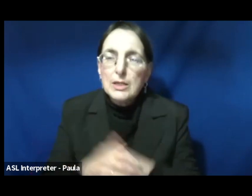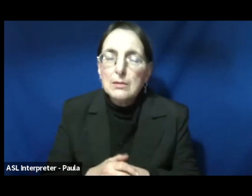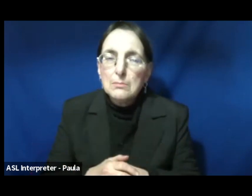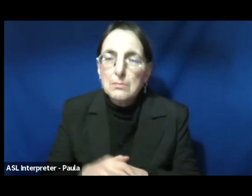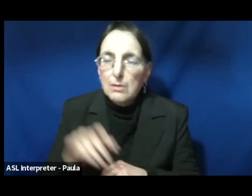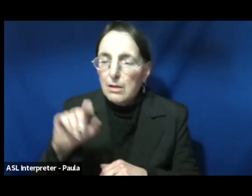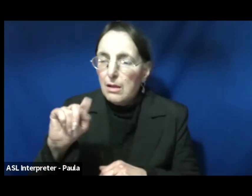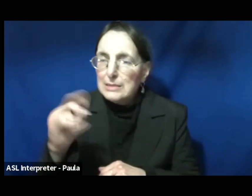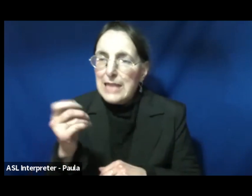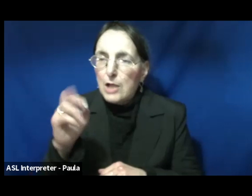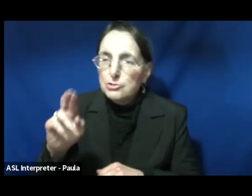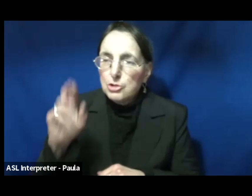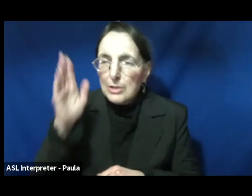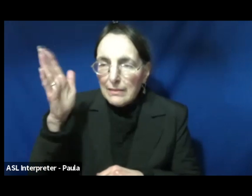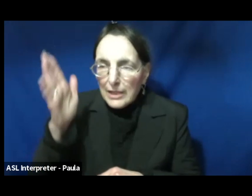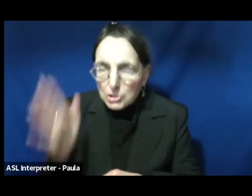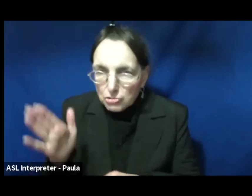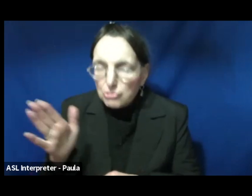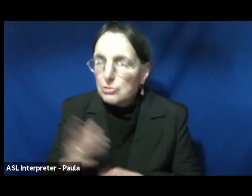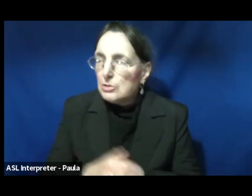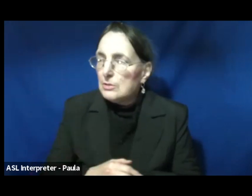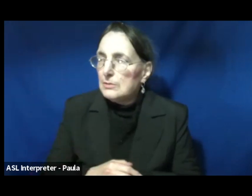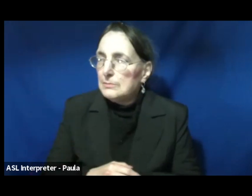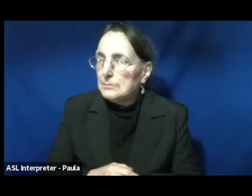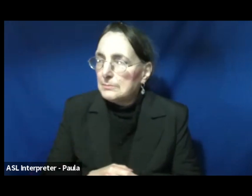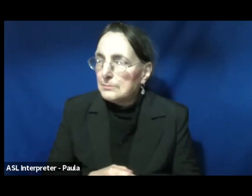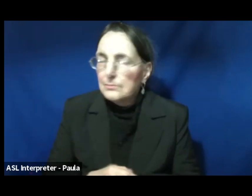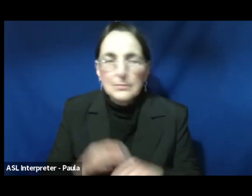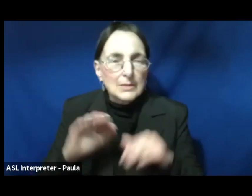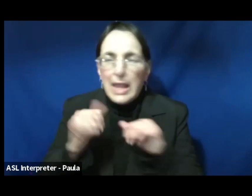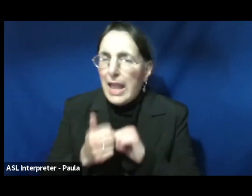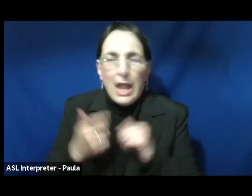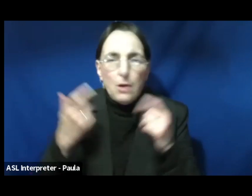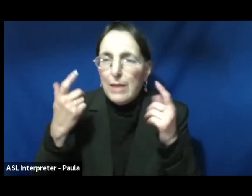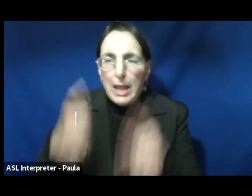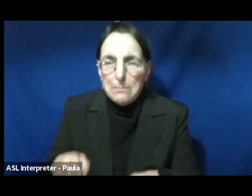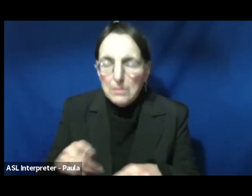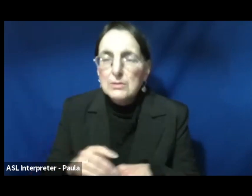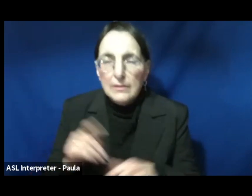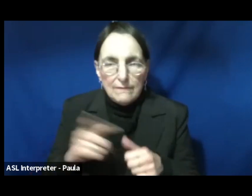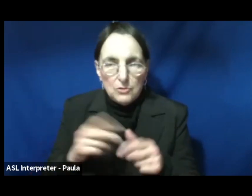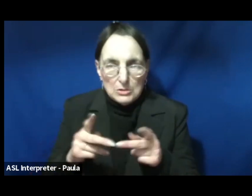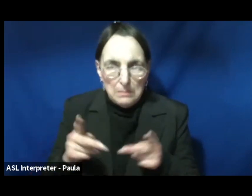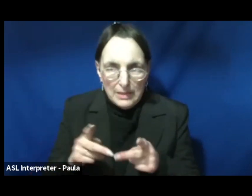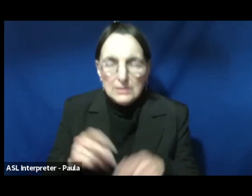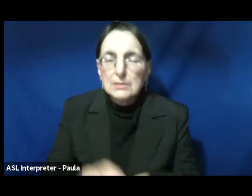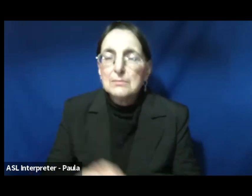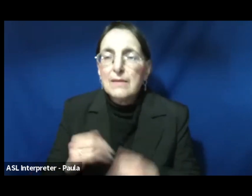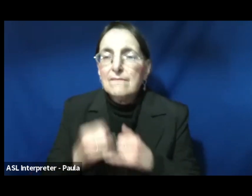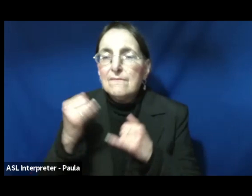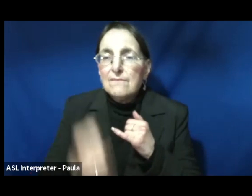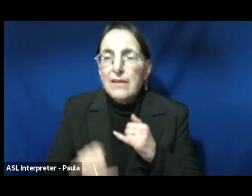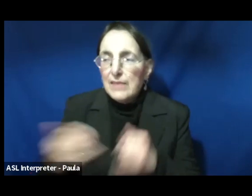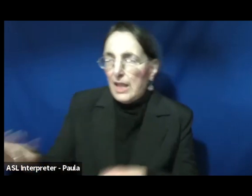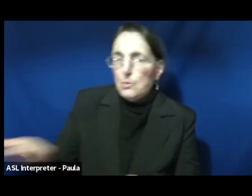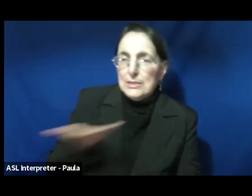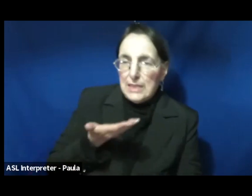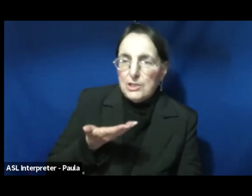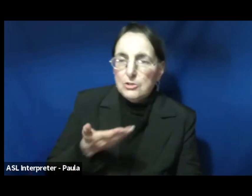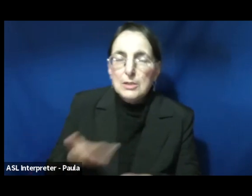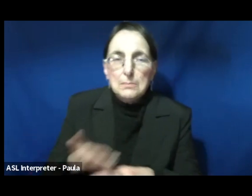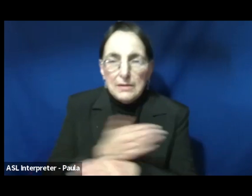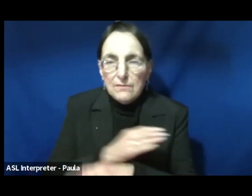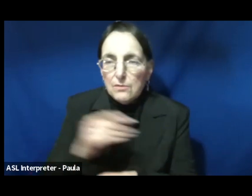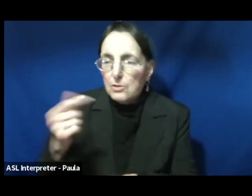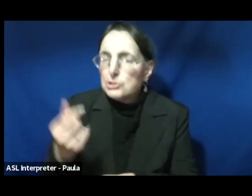Tauzer lecturers and the whole pattern of how they've come to be. And then finally, I was hired here before George